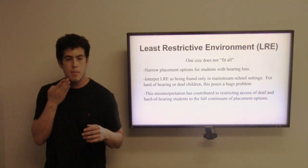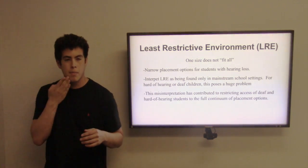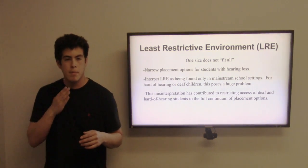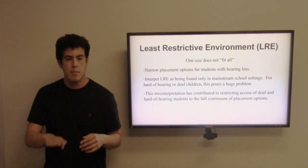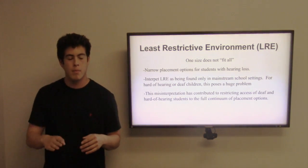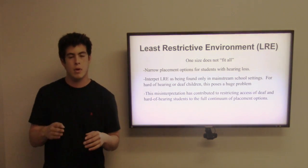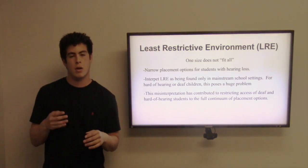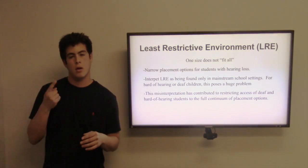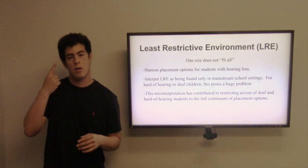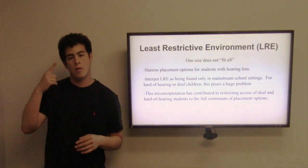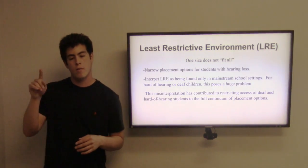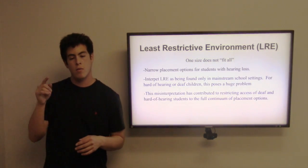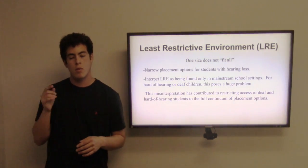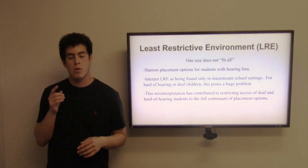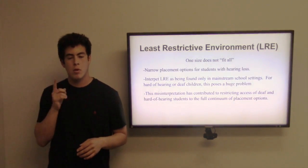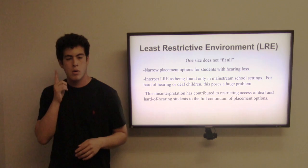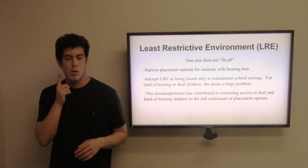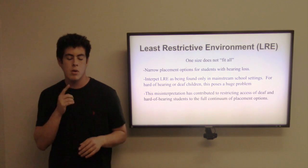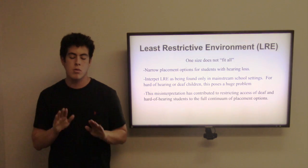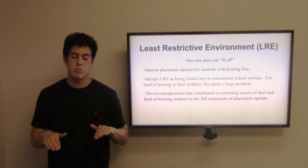That concept is bad for deaf children specifically.